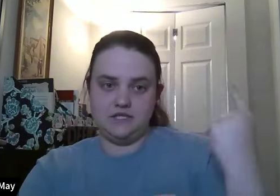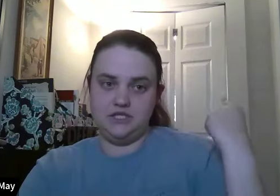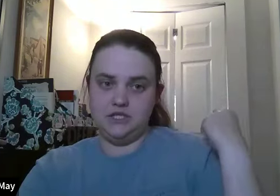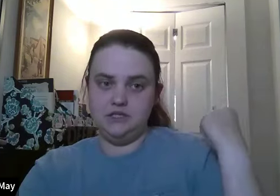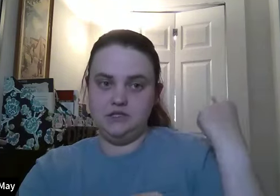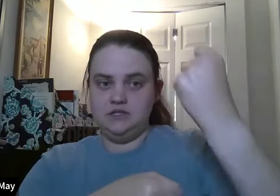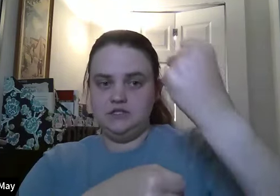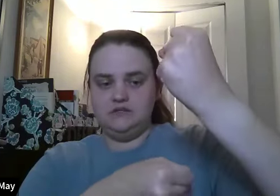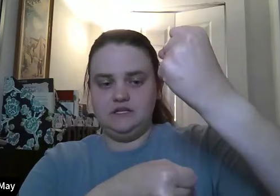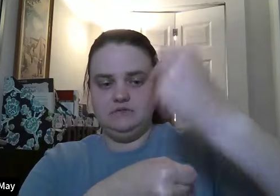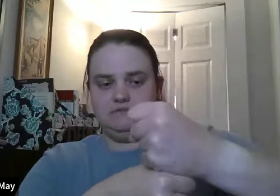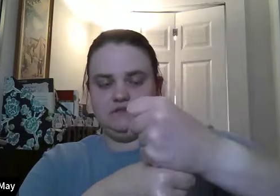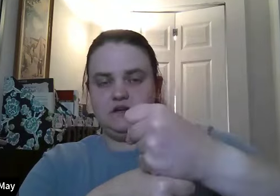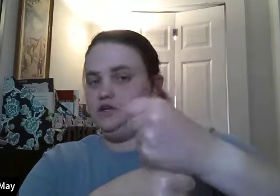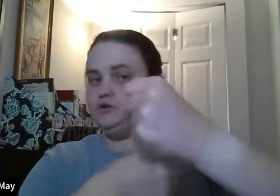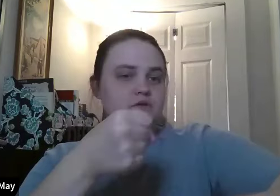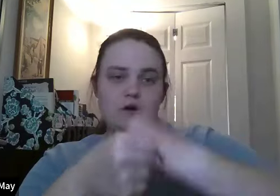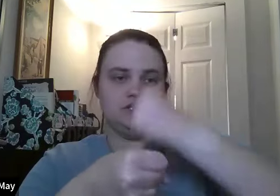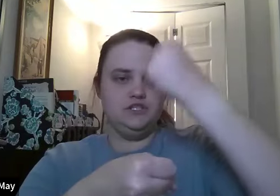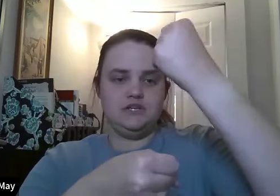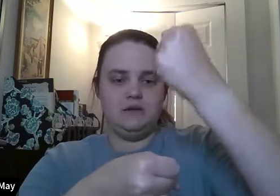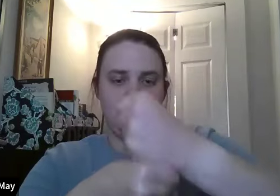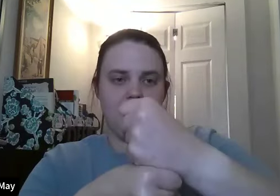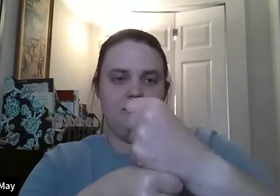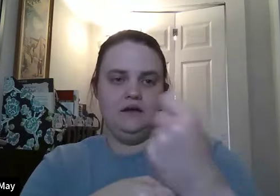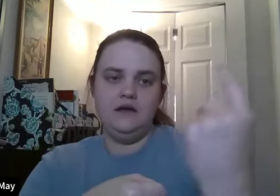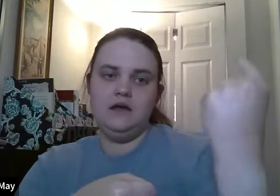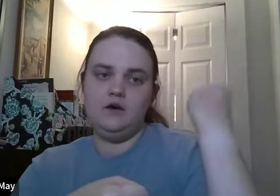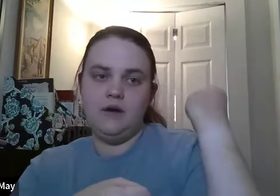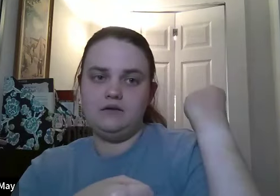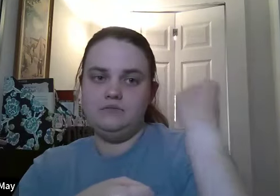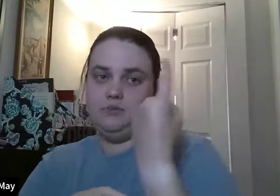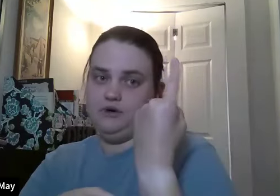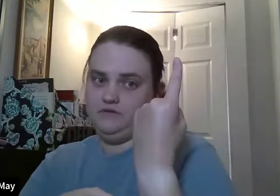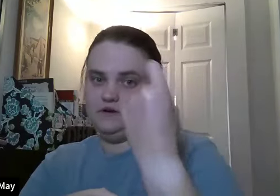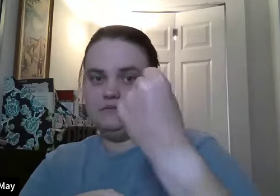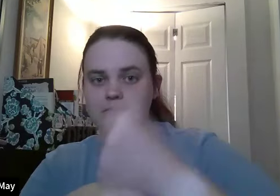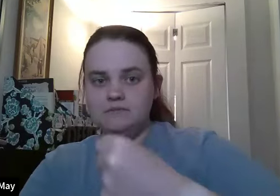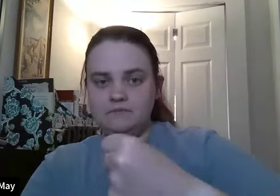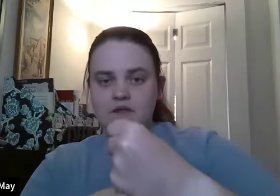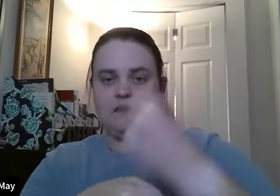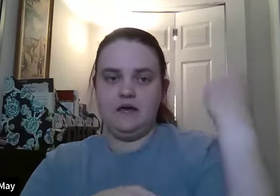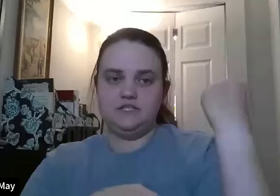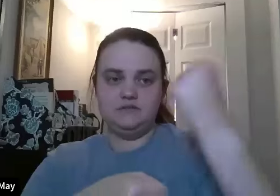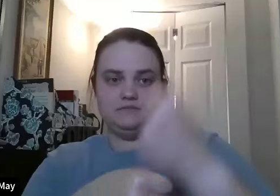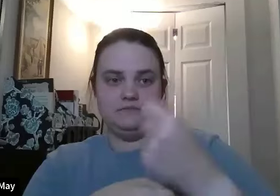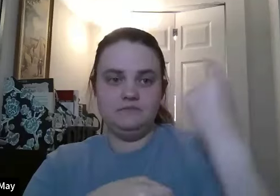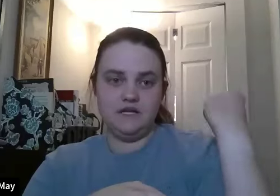last year. So it's like you don't do the motion, you just kind of pat and go back with the pointer finger. Last year. Last